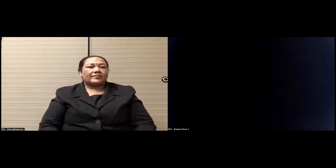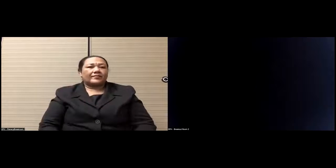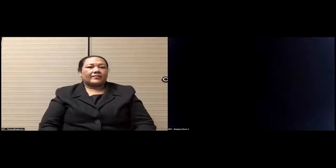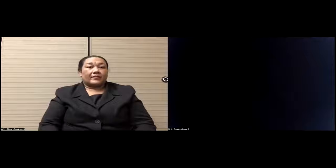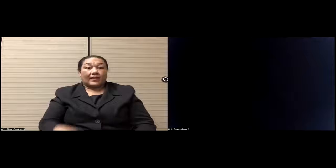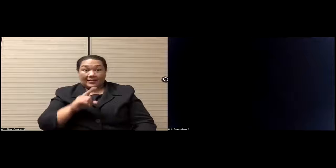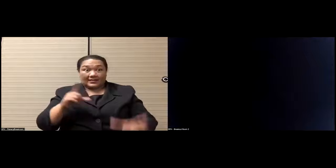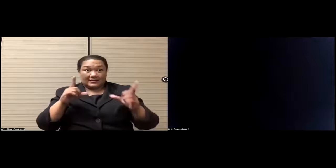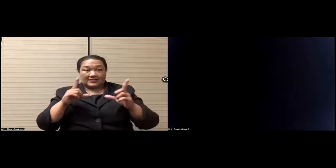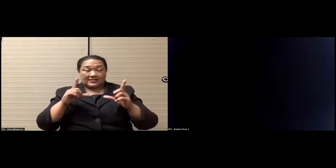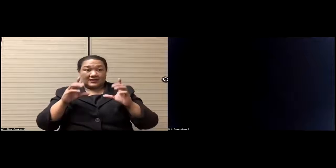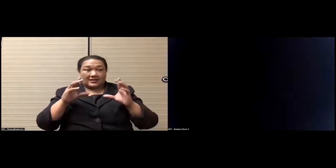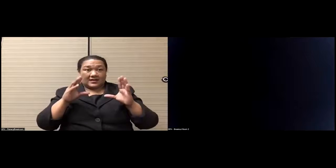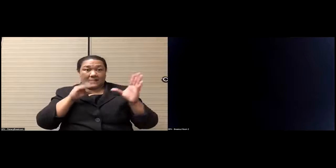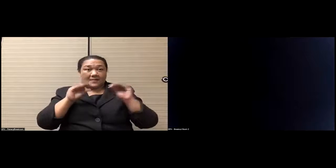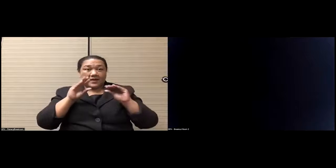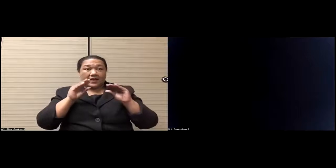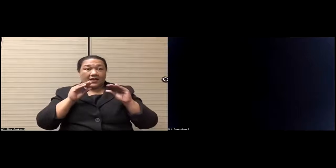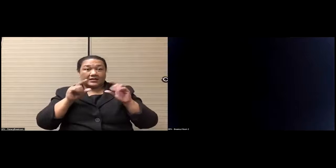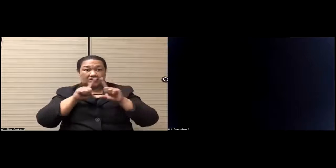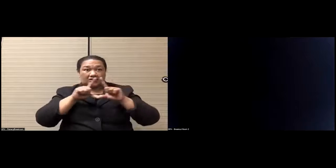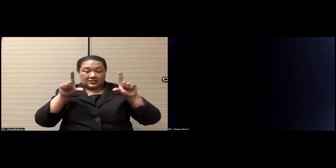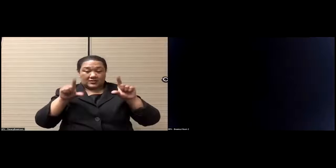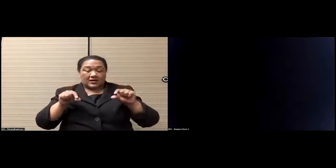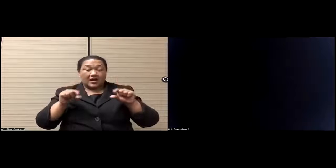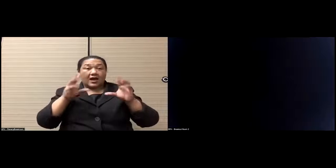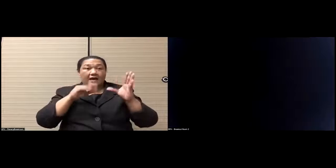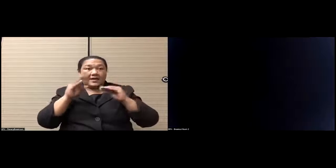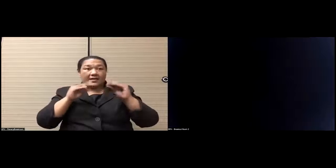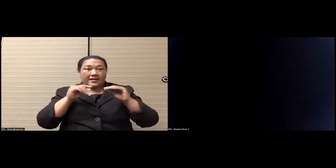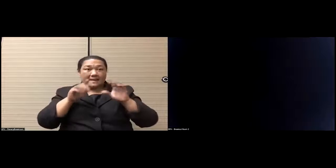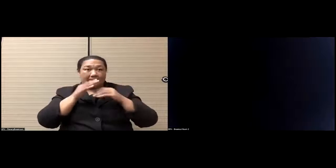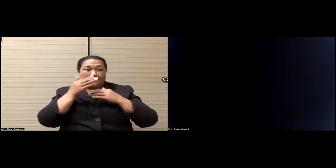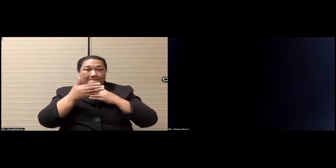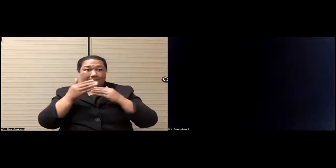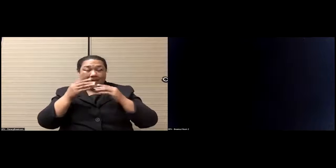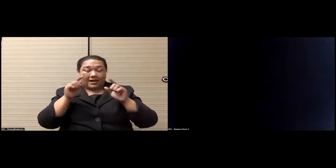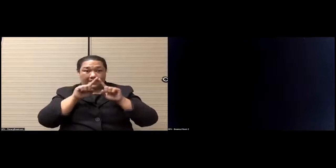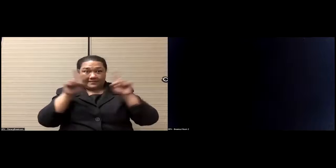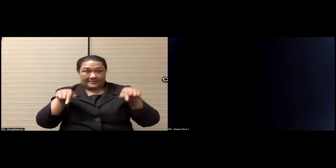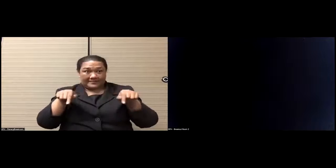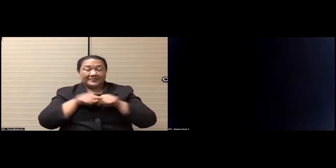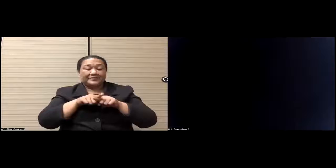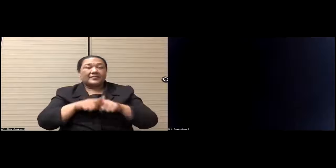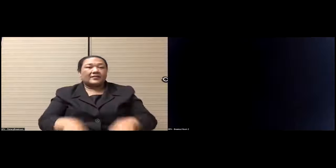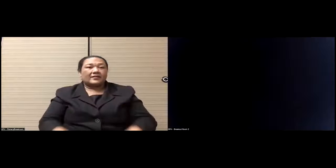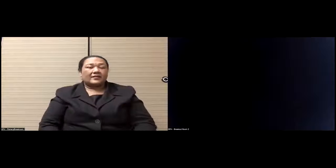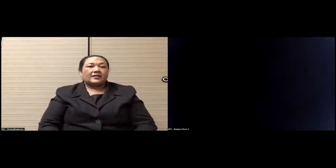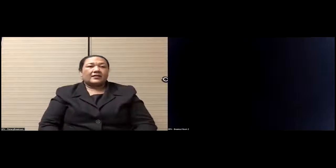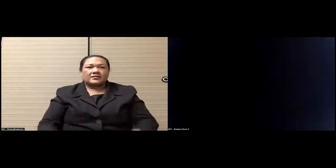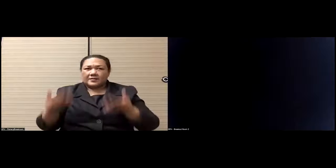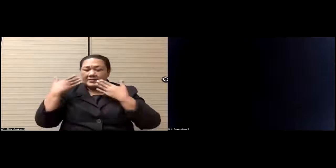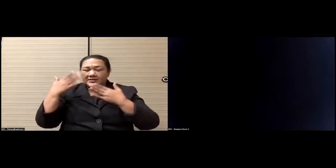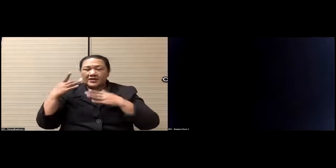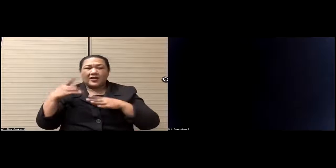the government representative disability focal point from the government of Fiji, Ms. Bukoto, for I believe has responded to that